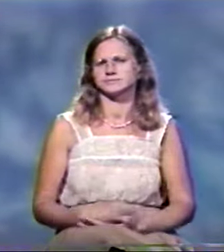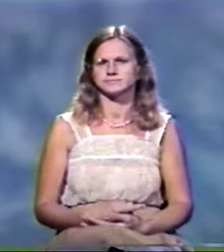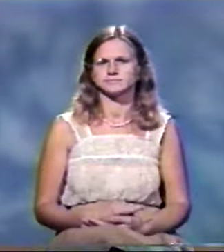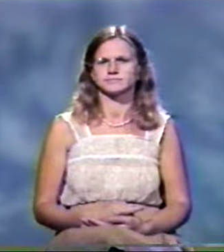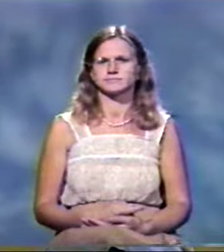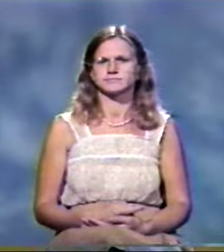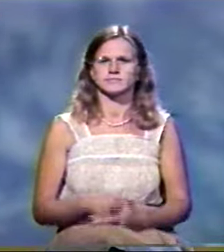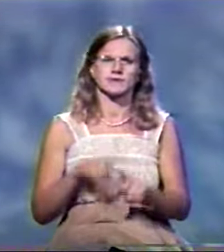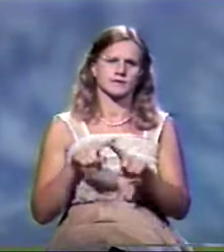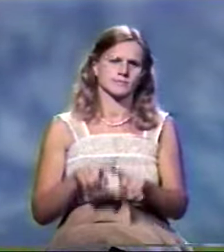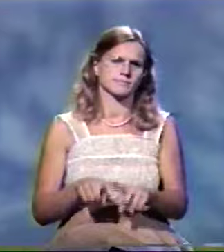Depend.